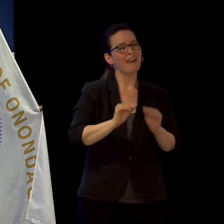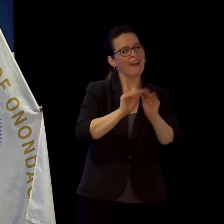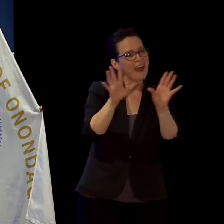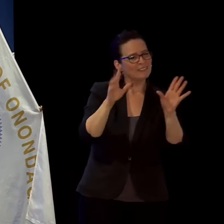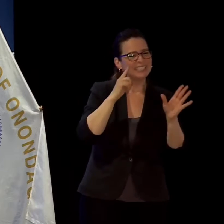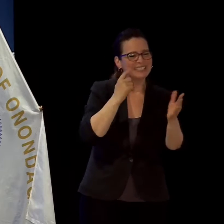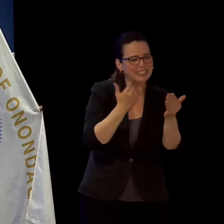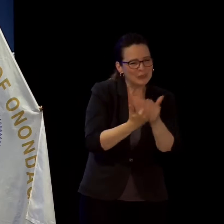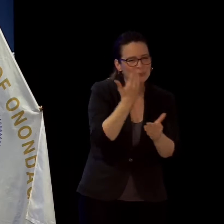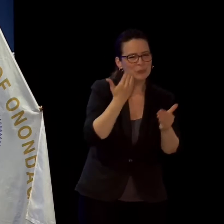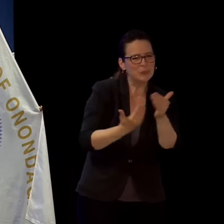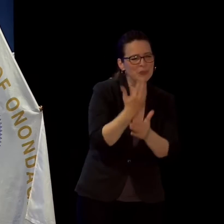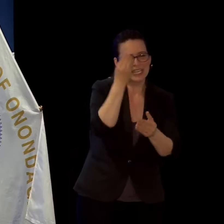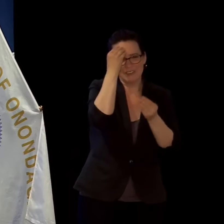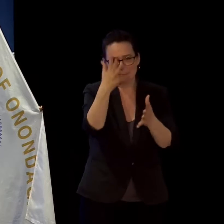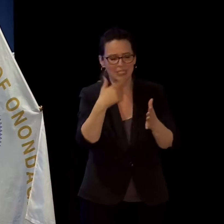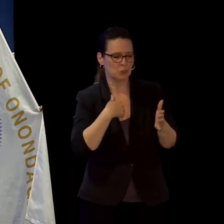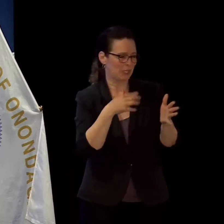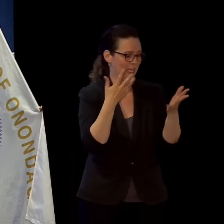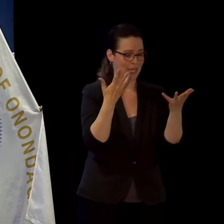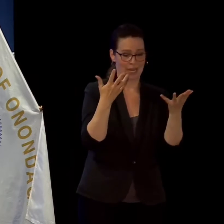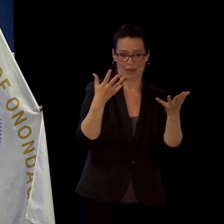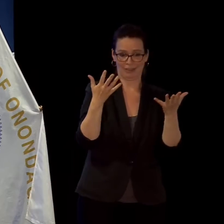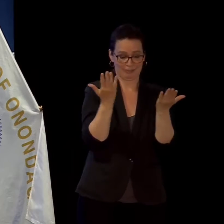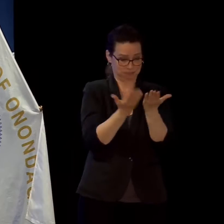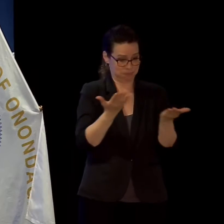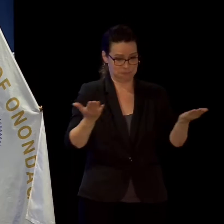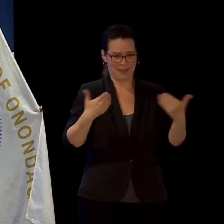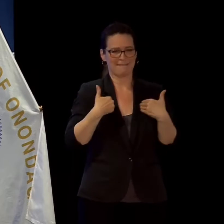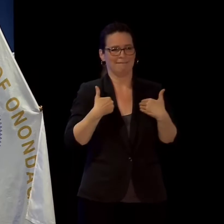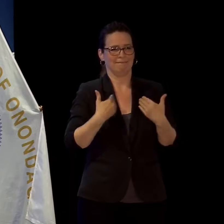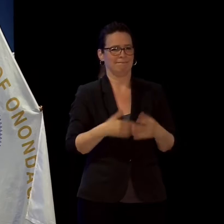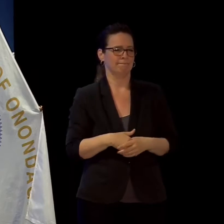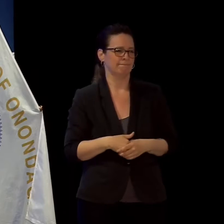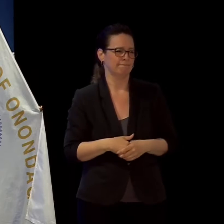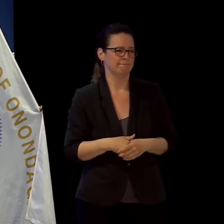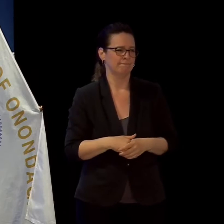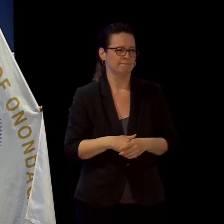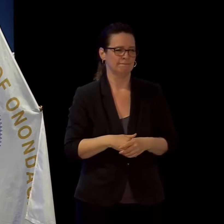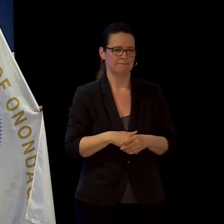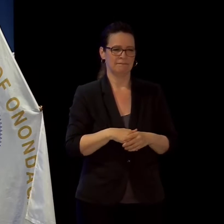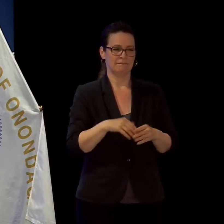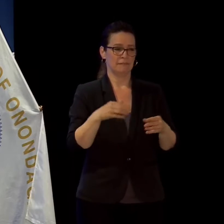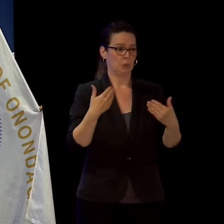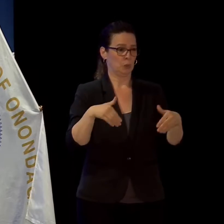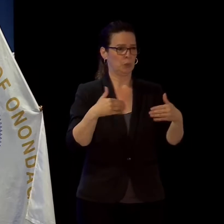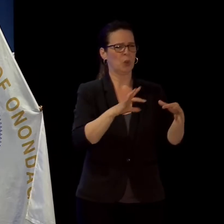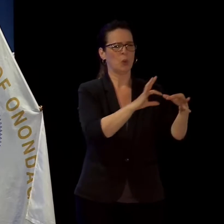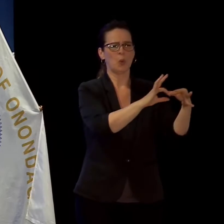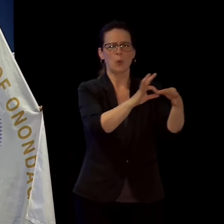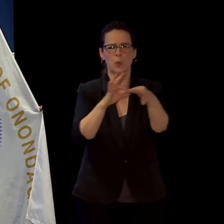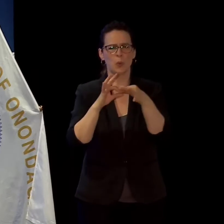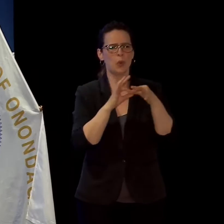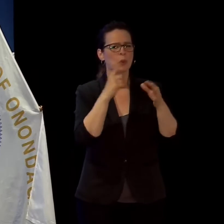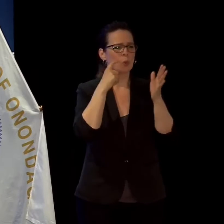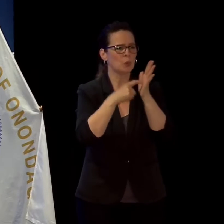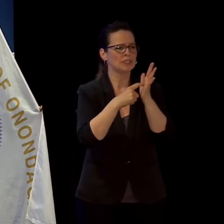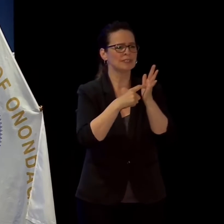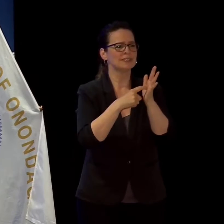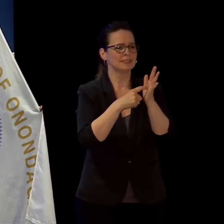eligible. There is absolutely direct correlations between participation levels over